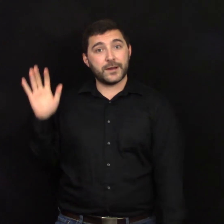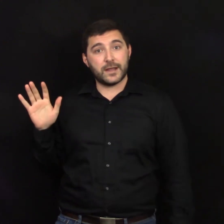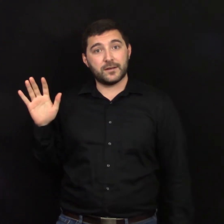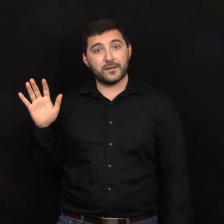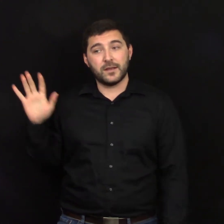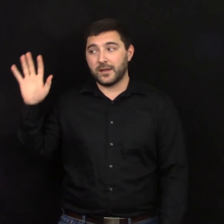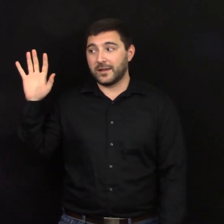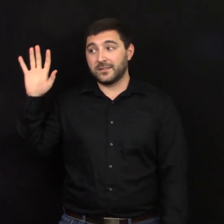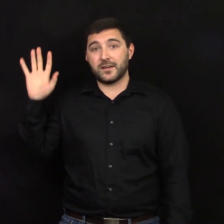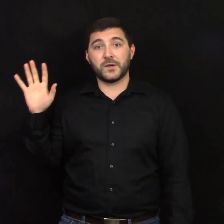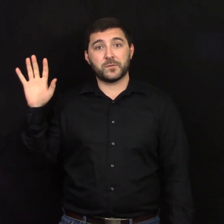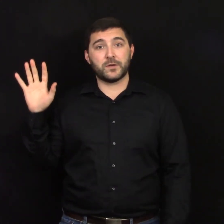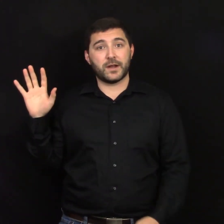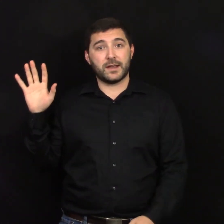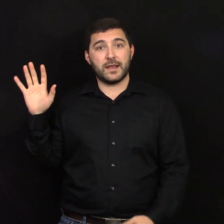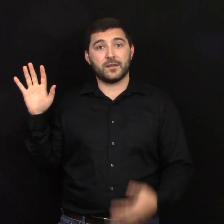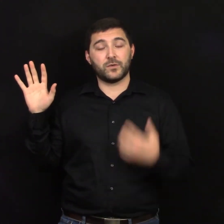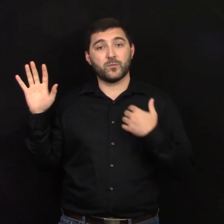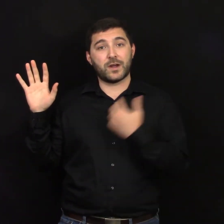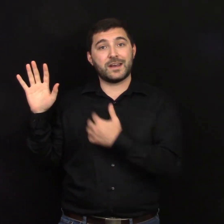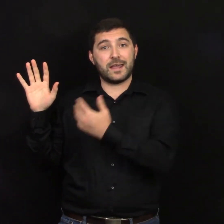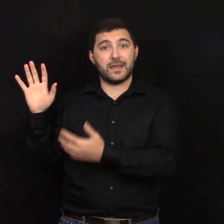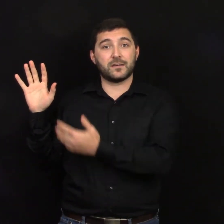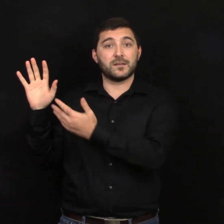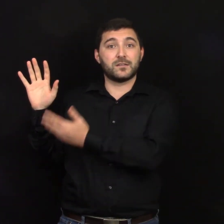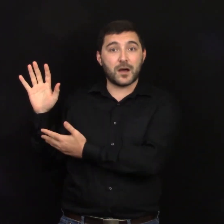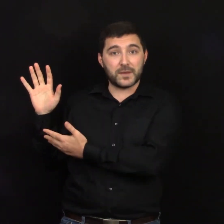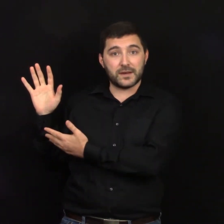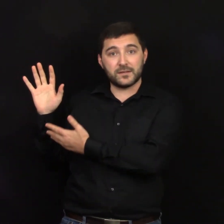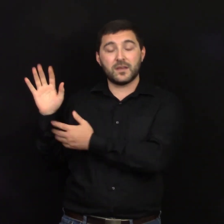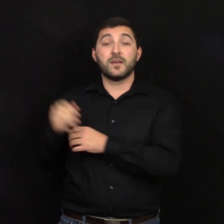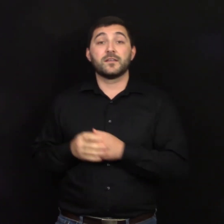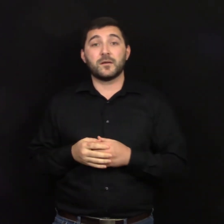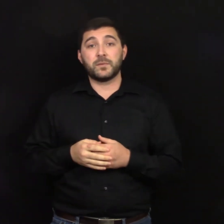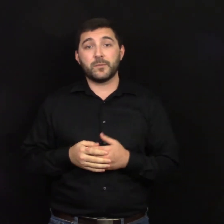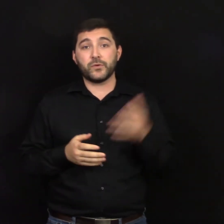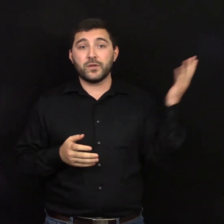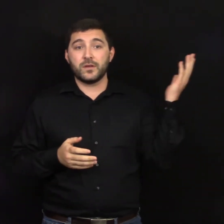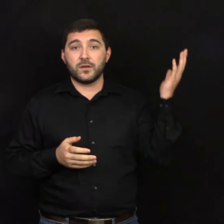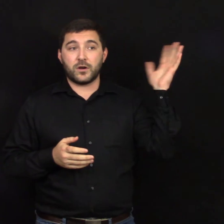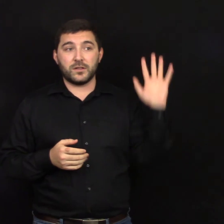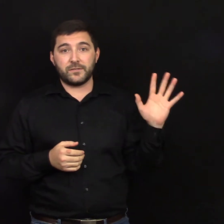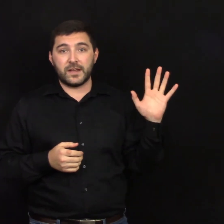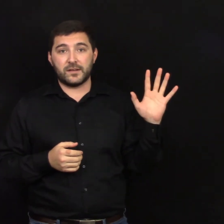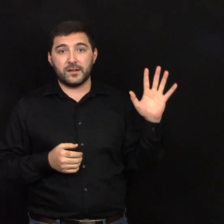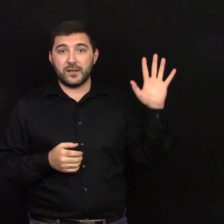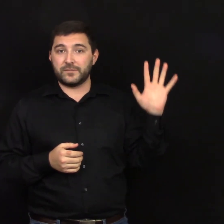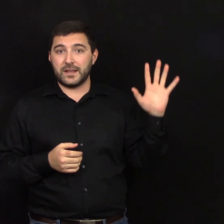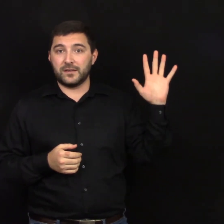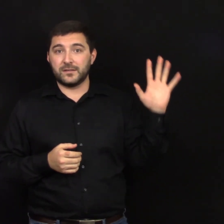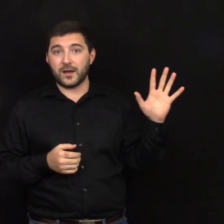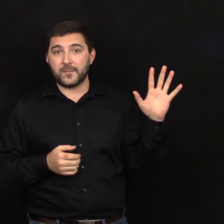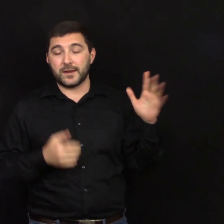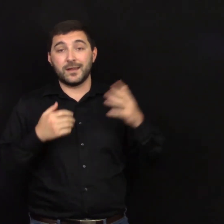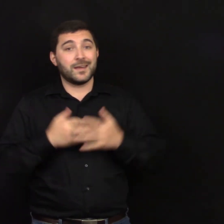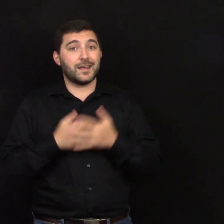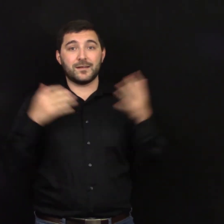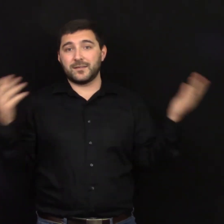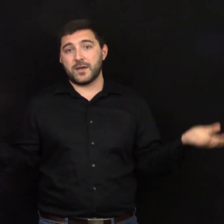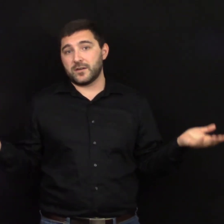right-handed and I sign with my right hand, so I'm right hand dominant. Some people are left-handed, left hand dominant. It doesn't matter